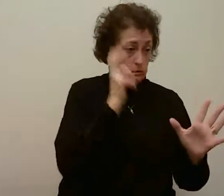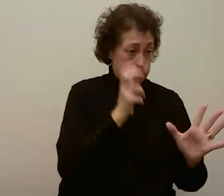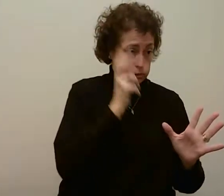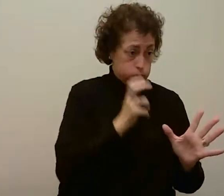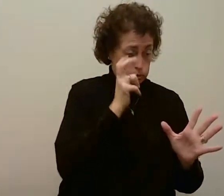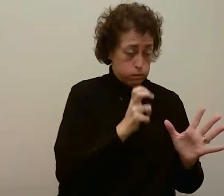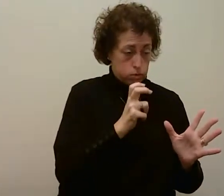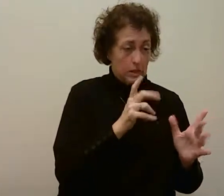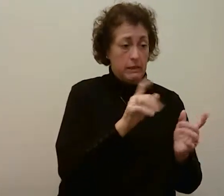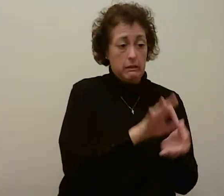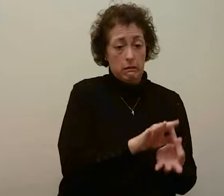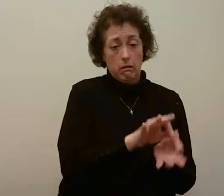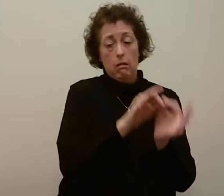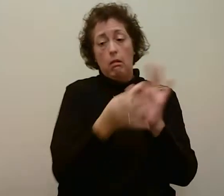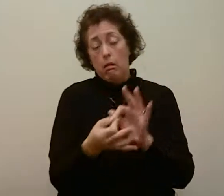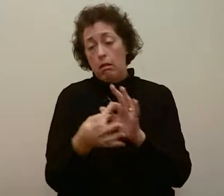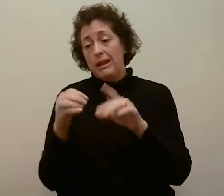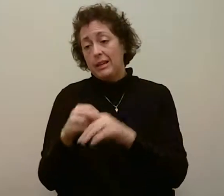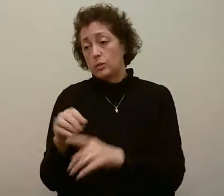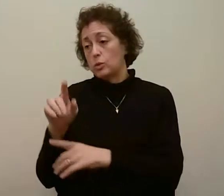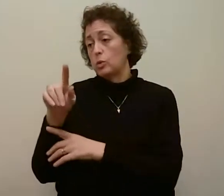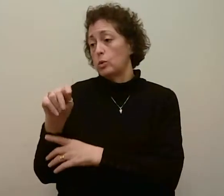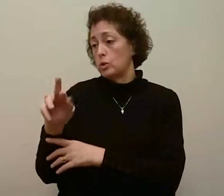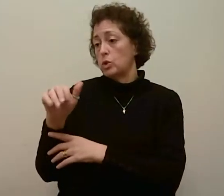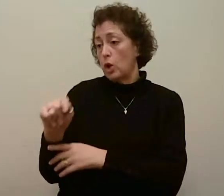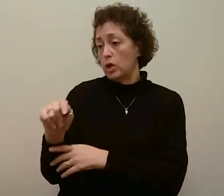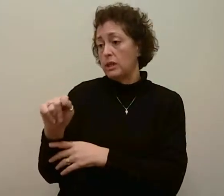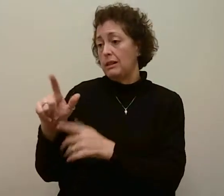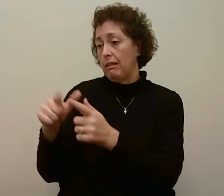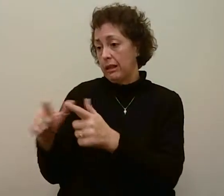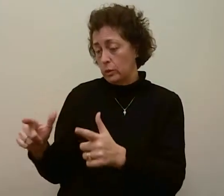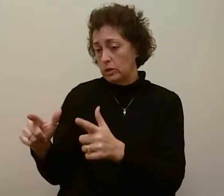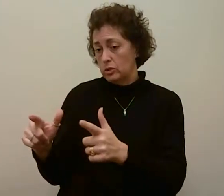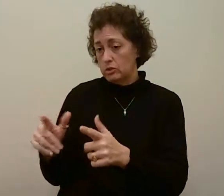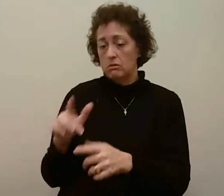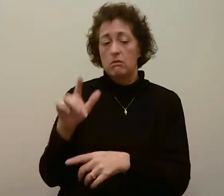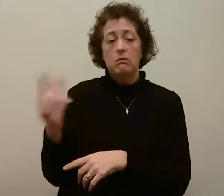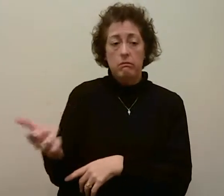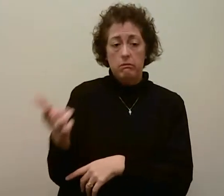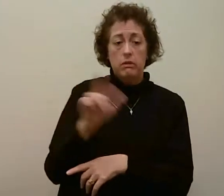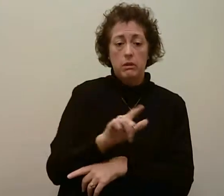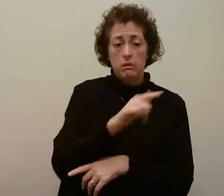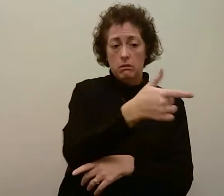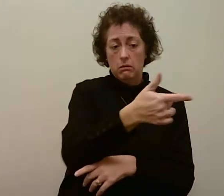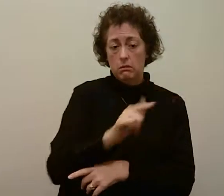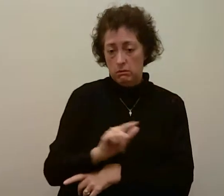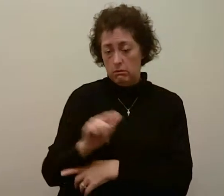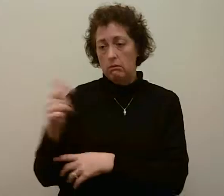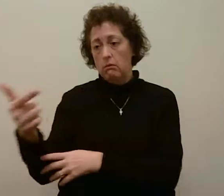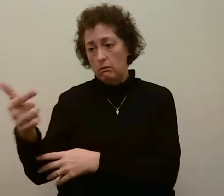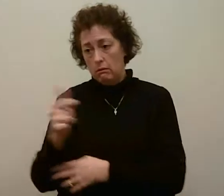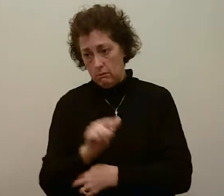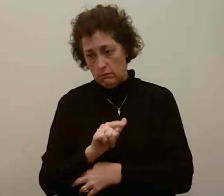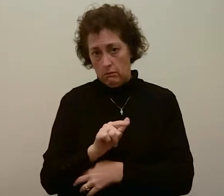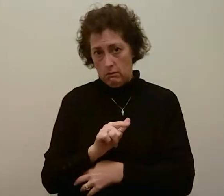the target language. And vice versa. This keeps going back and forth. This can range from